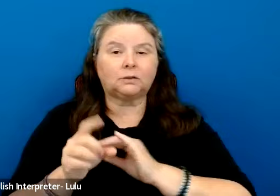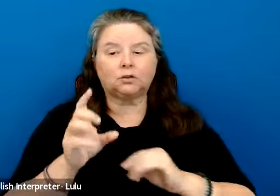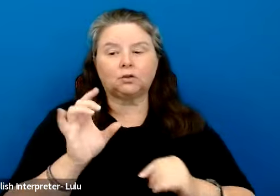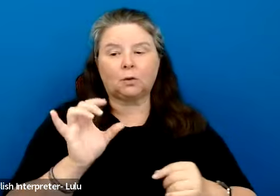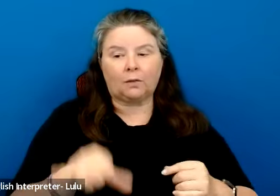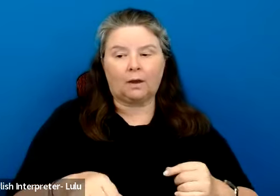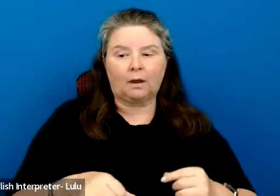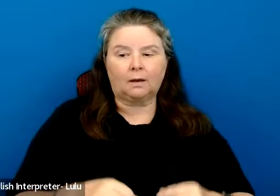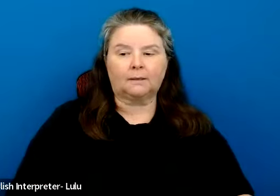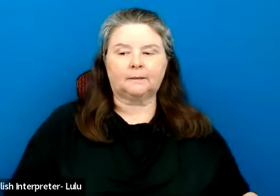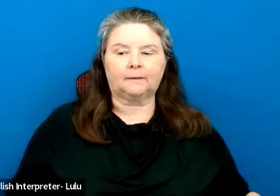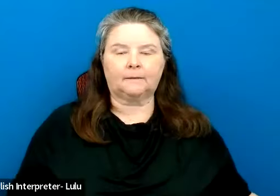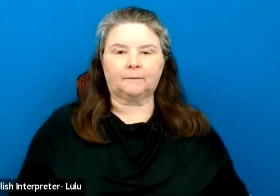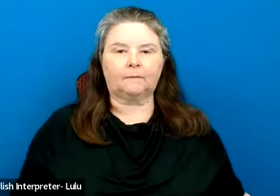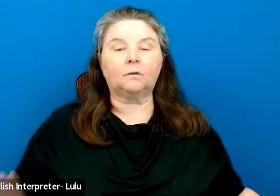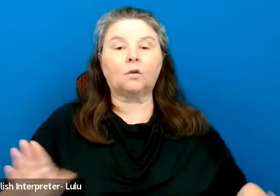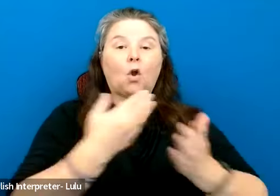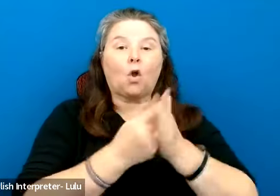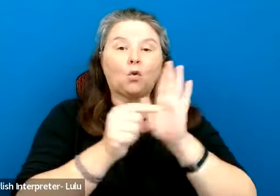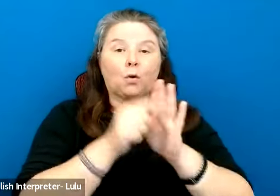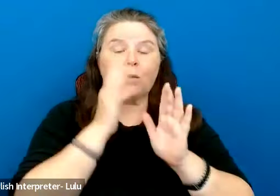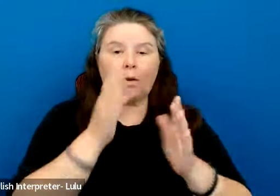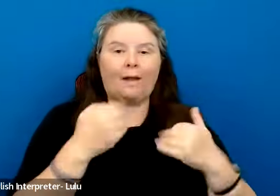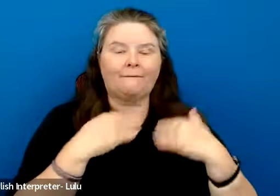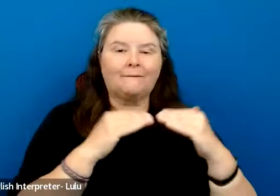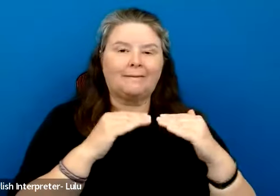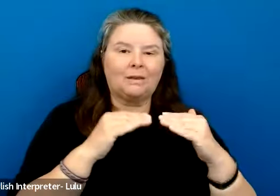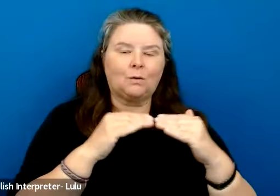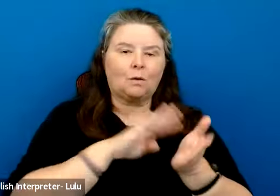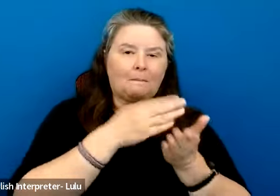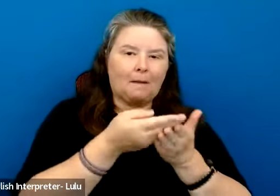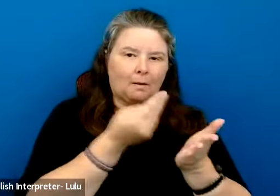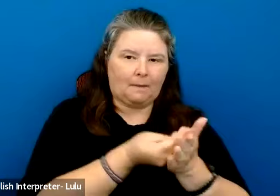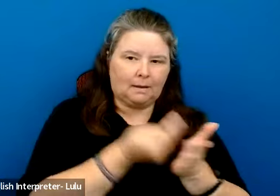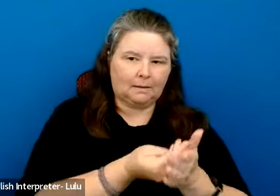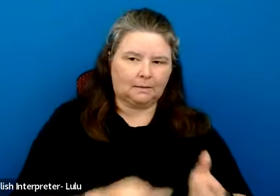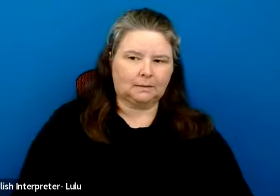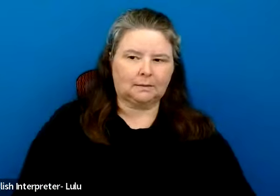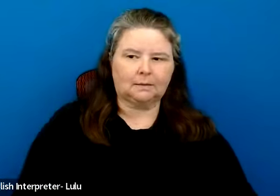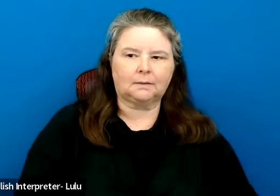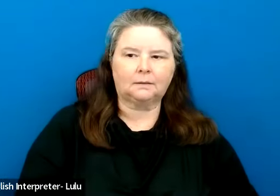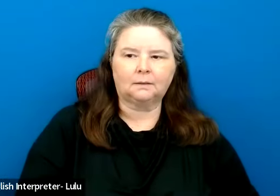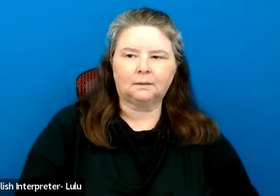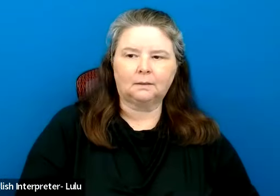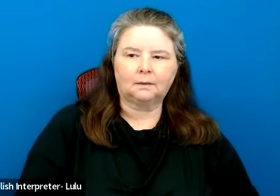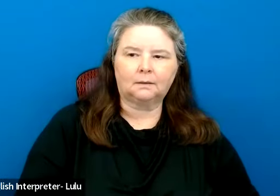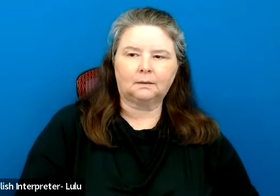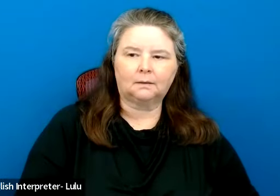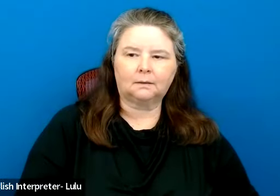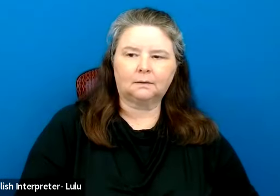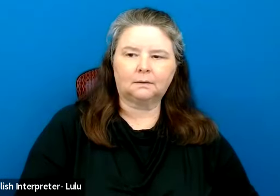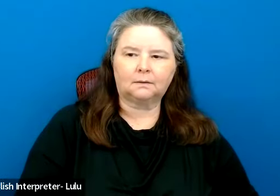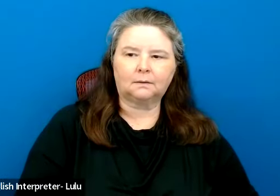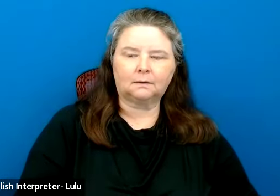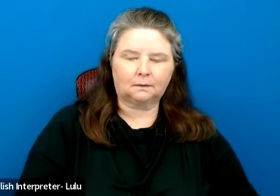that all grades will have an equal amount of money. And a little less than what